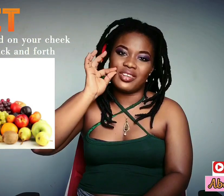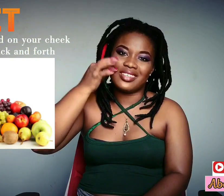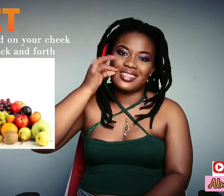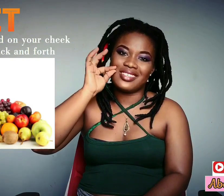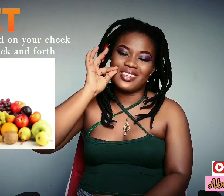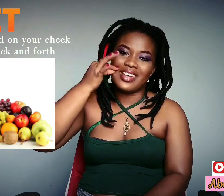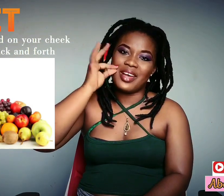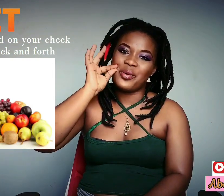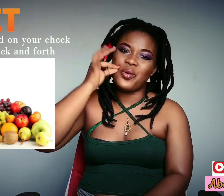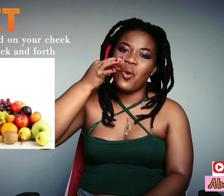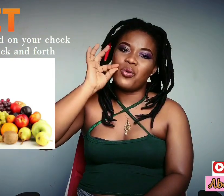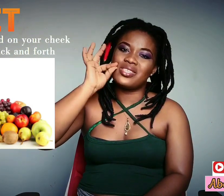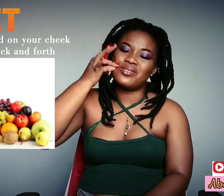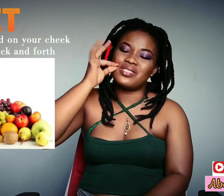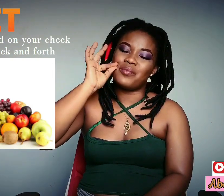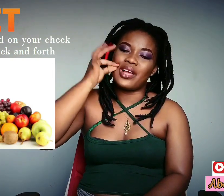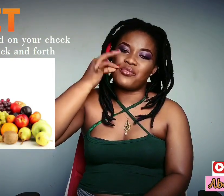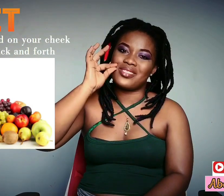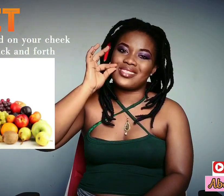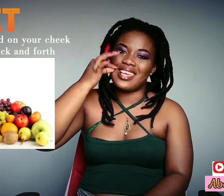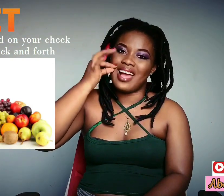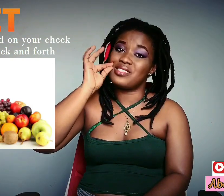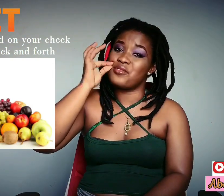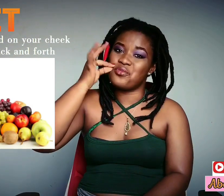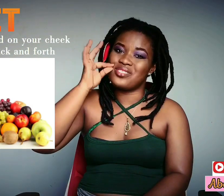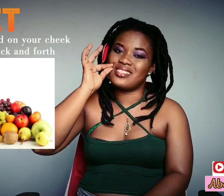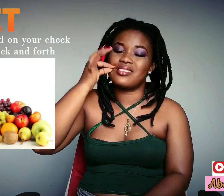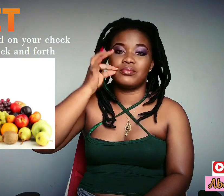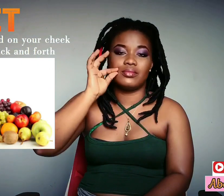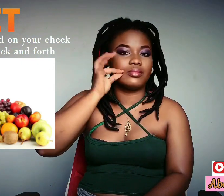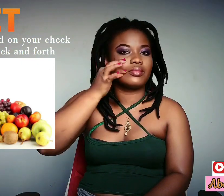chi we the things are back and forth say the fruits